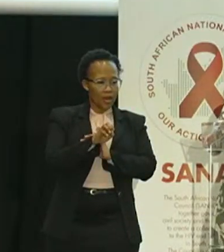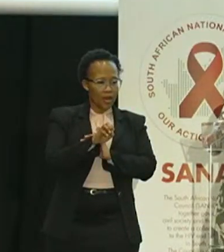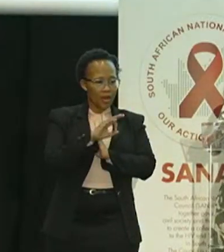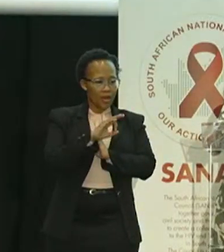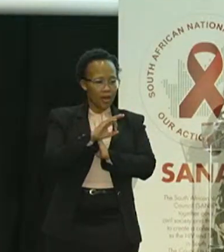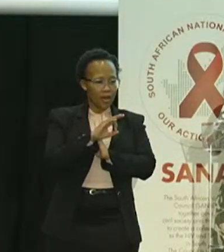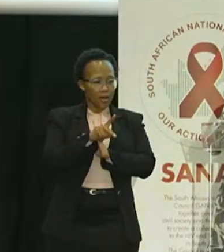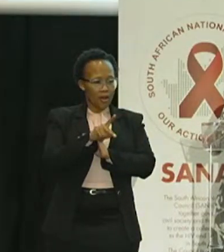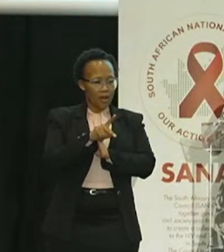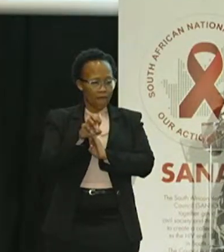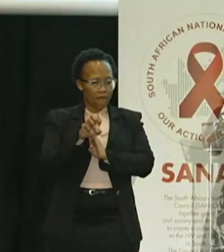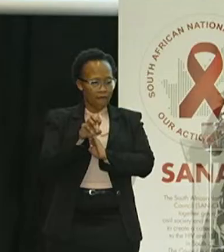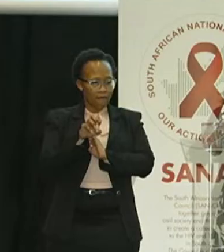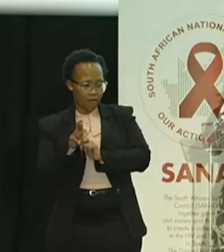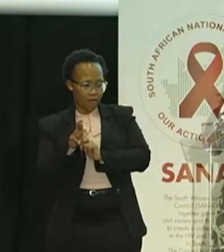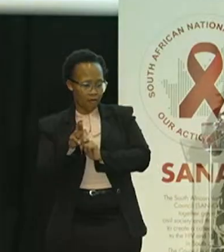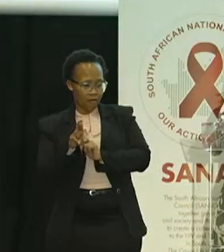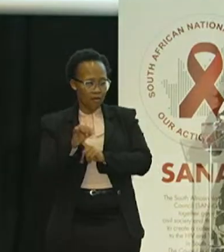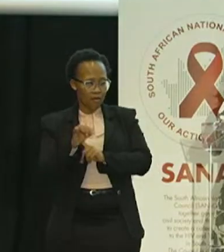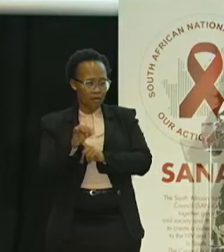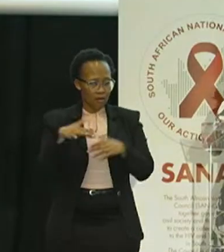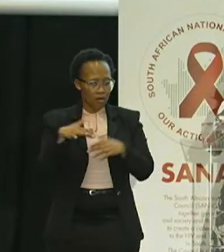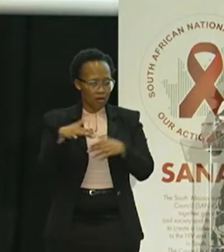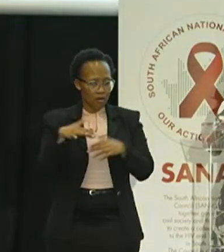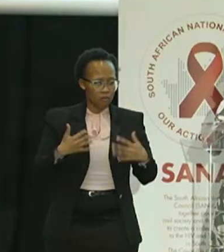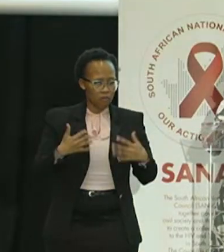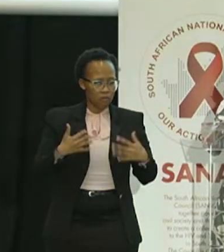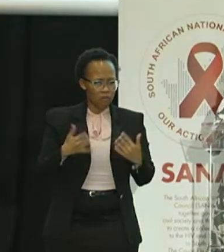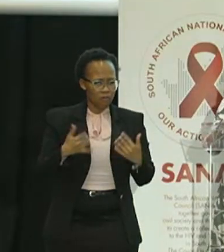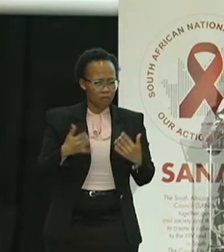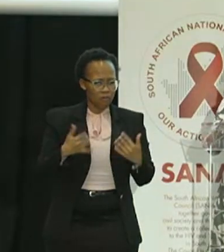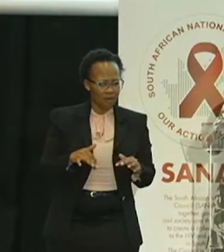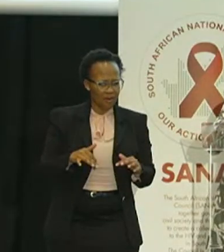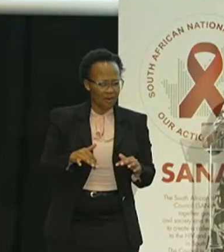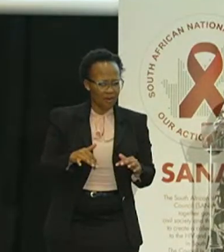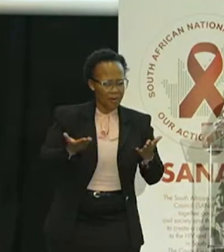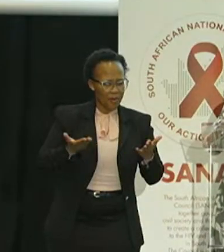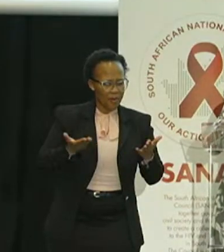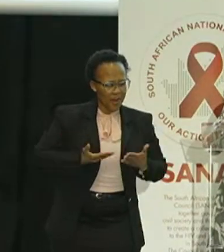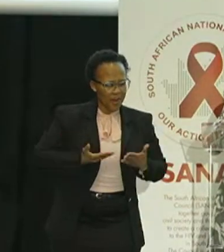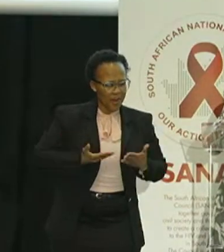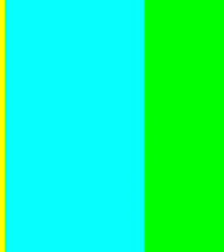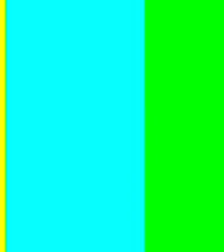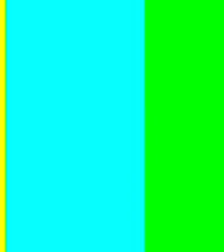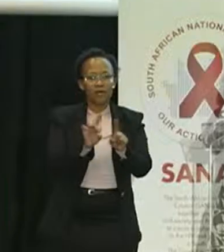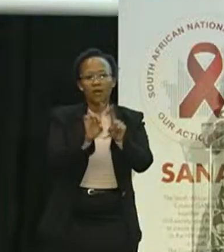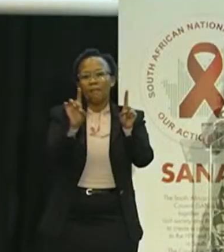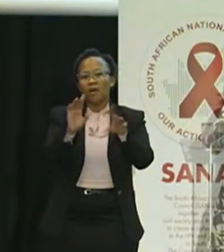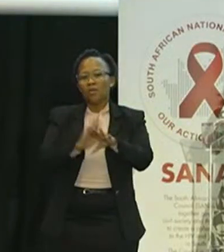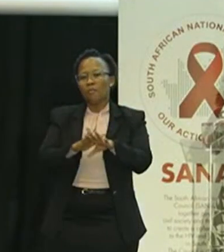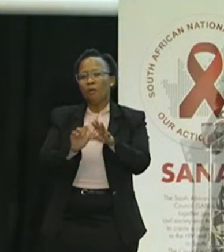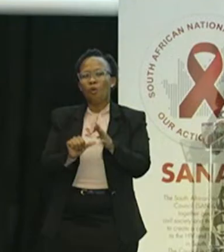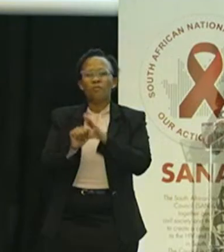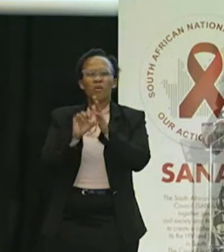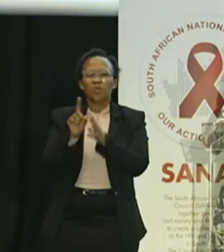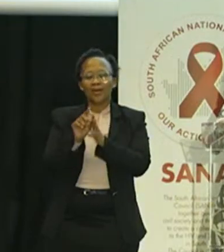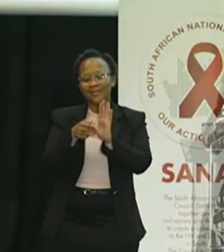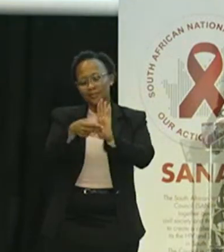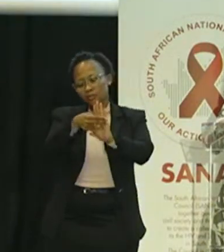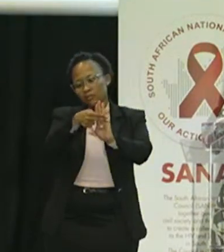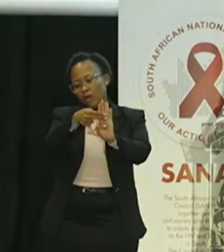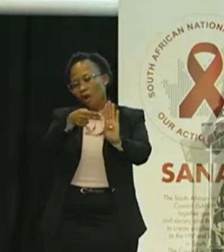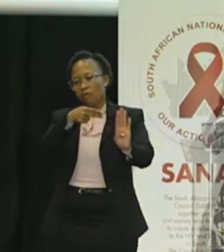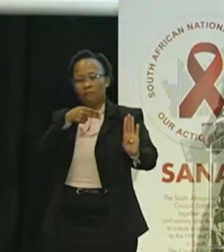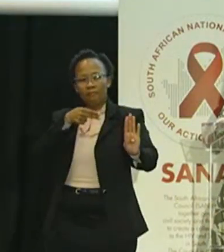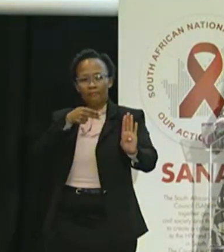warm welcome to all of you today. And especially, I want to acknowledge the work of SANAC and discrimination. This